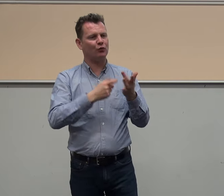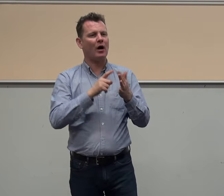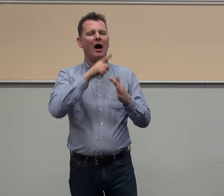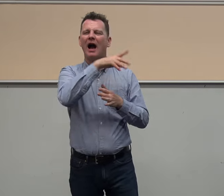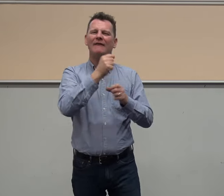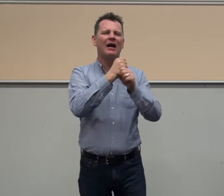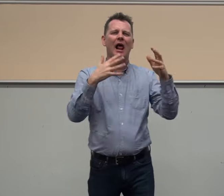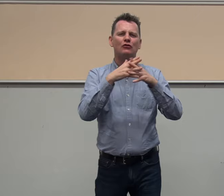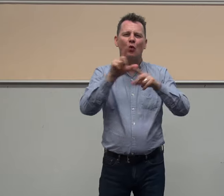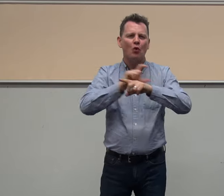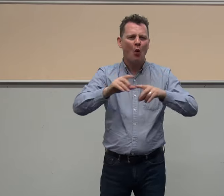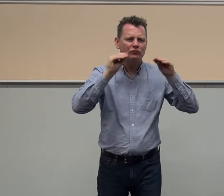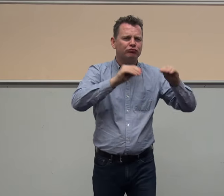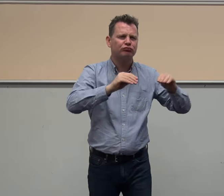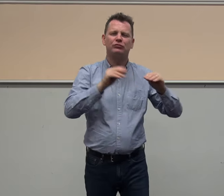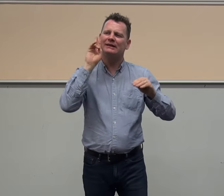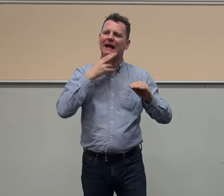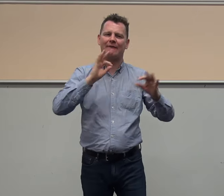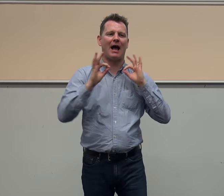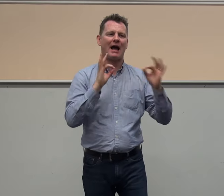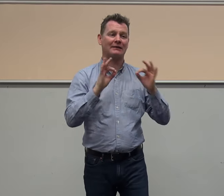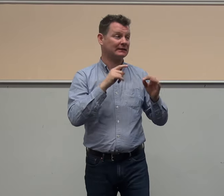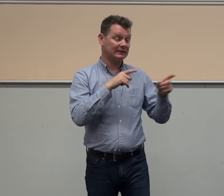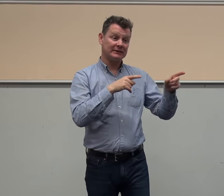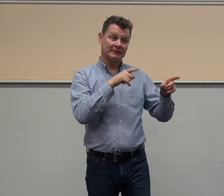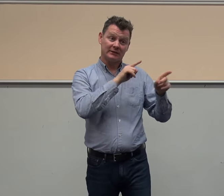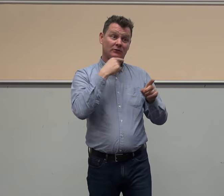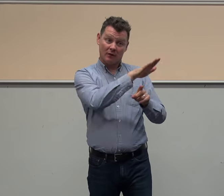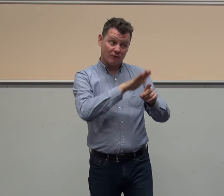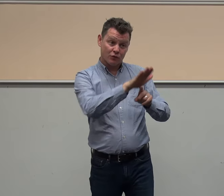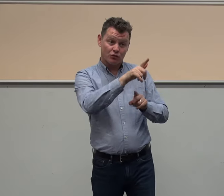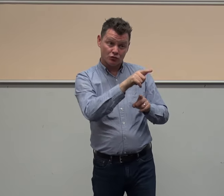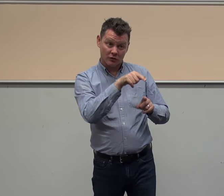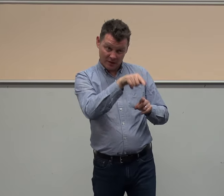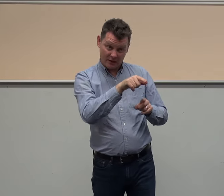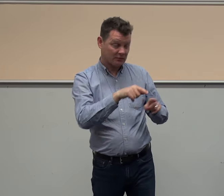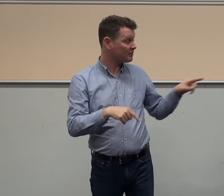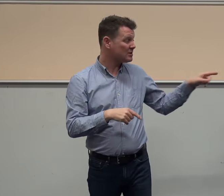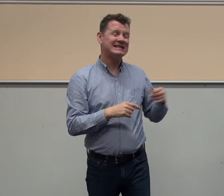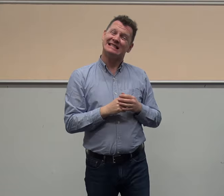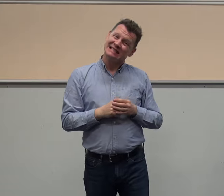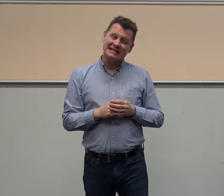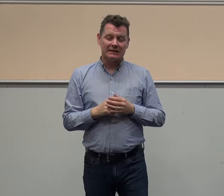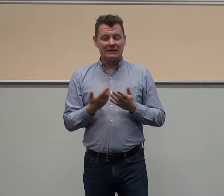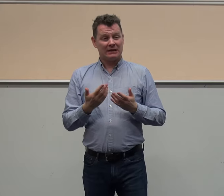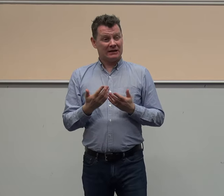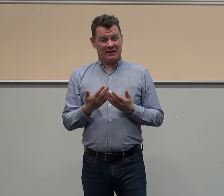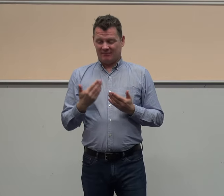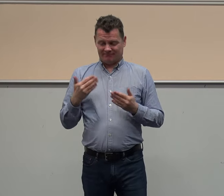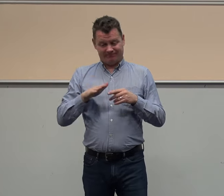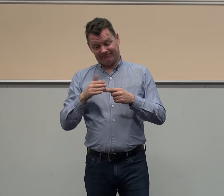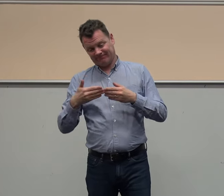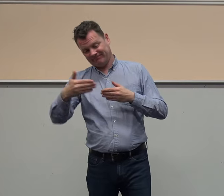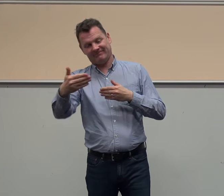at all, should we think of the arts? I think it'd be I think in the immediate future it's going to be hard to get away from interpretive